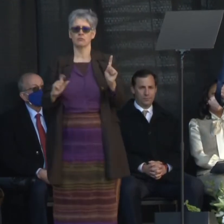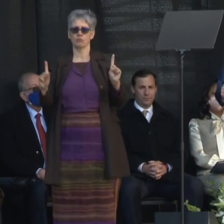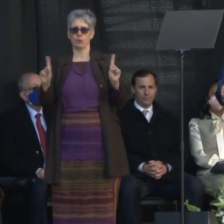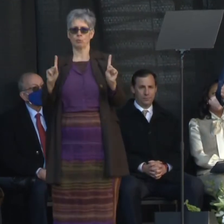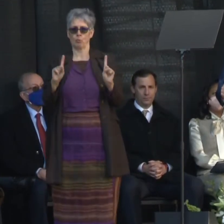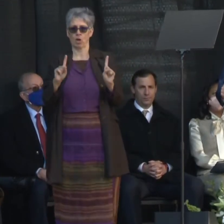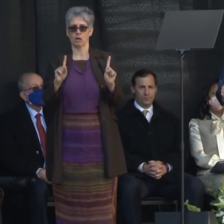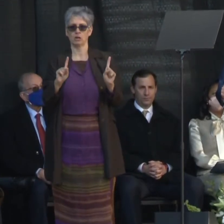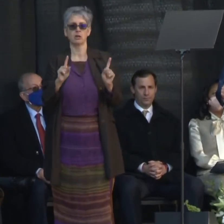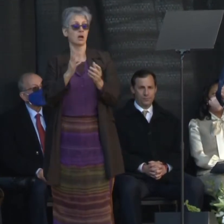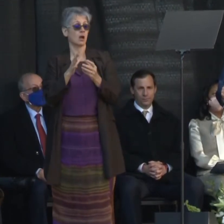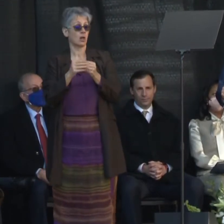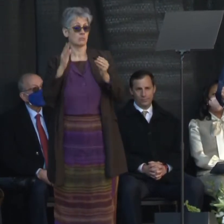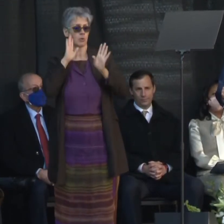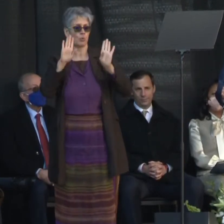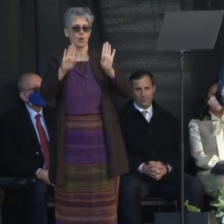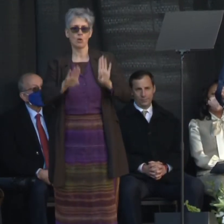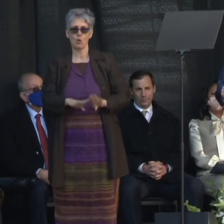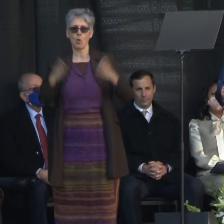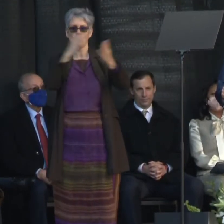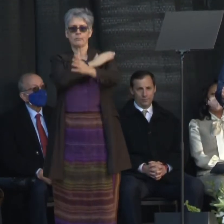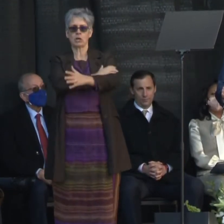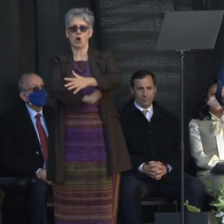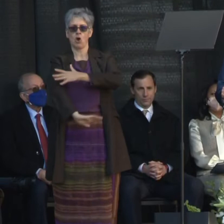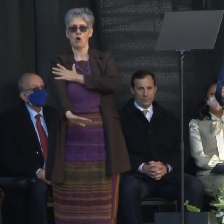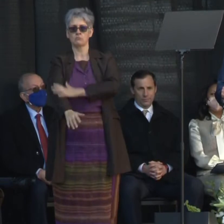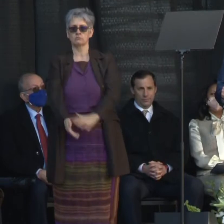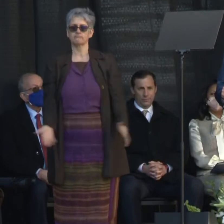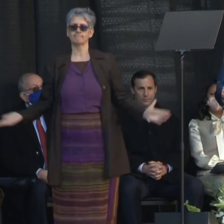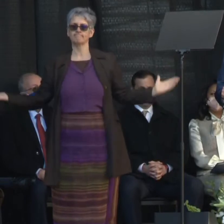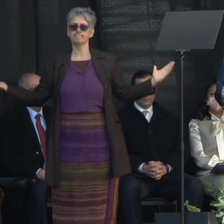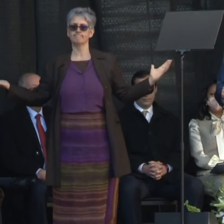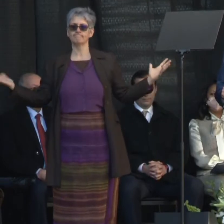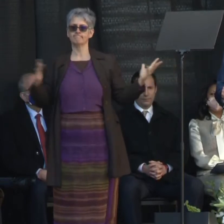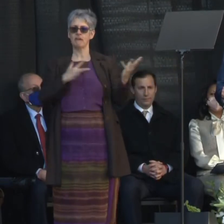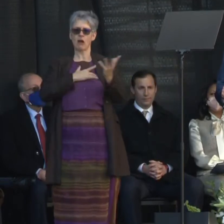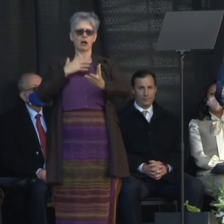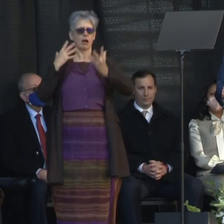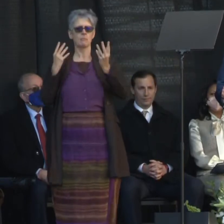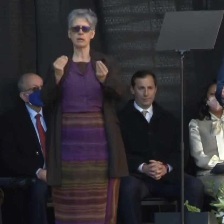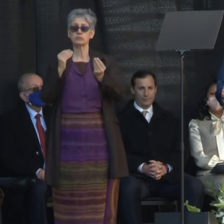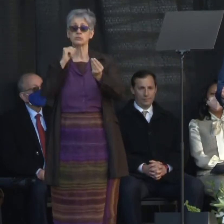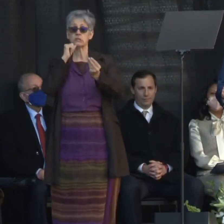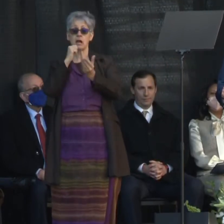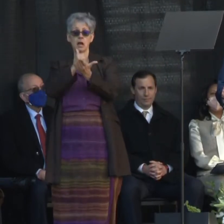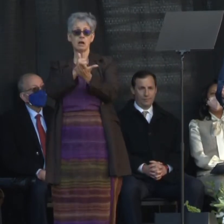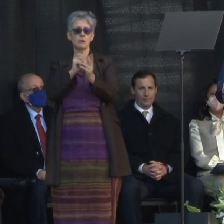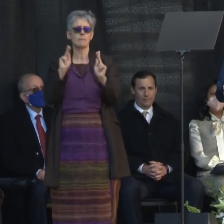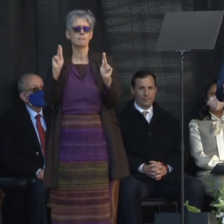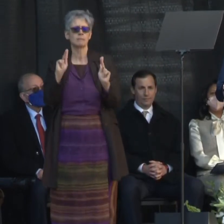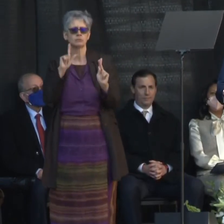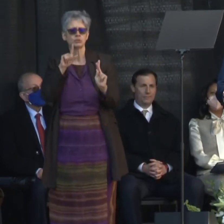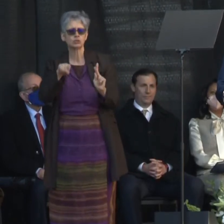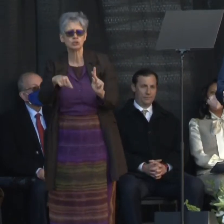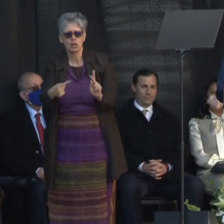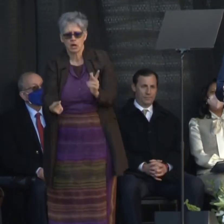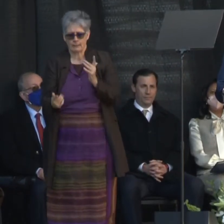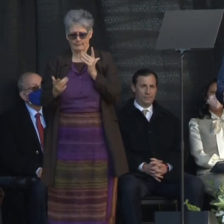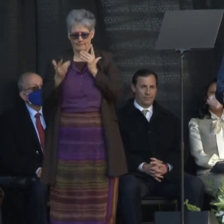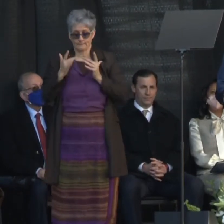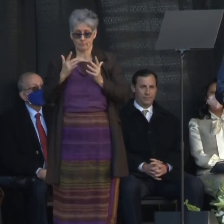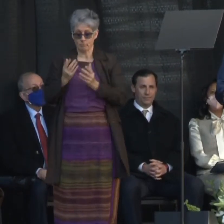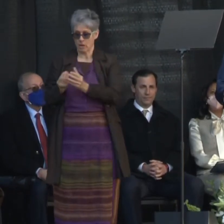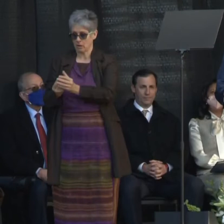we will have open arms for everyone. We'll be a compassionate city that doesn't help people just get along, but helps every